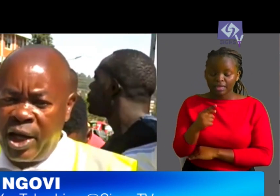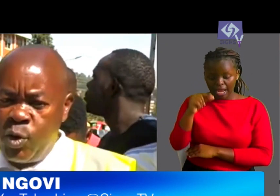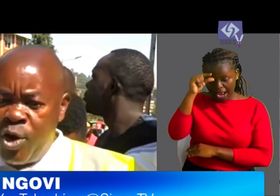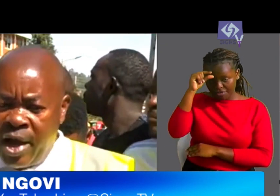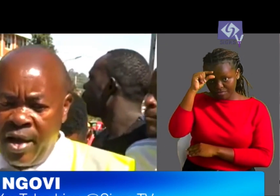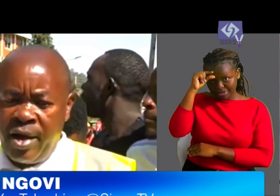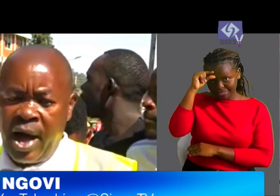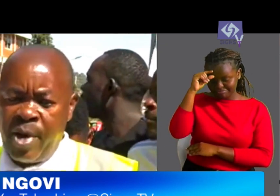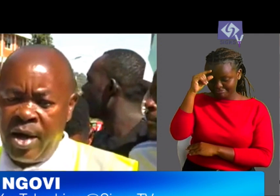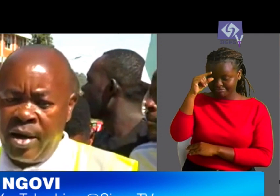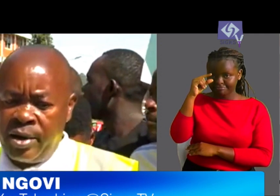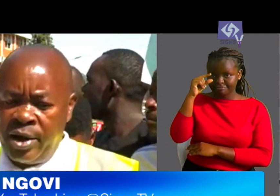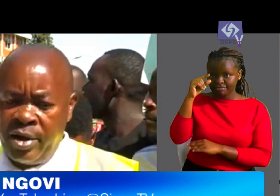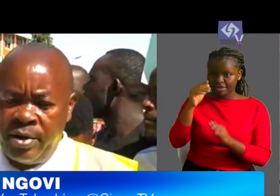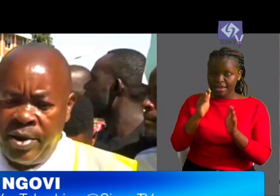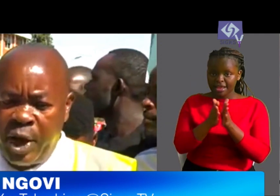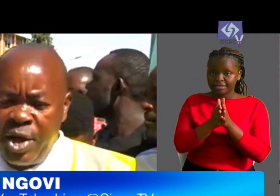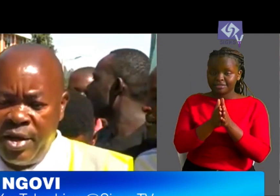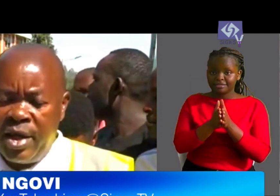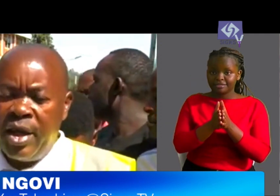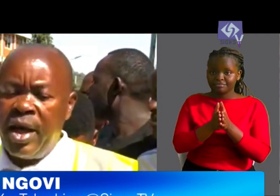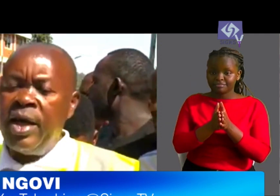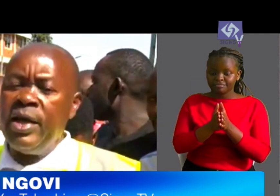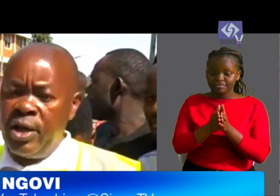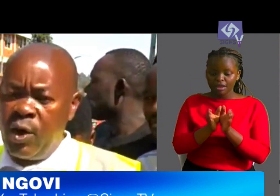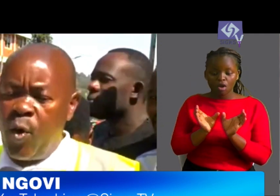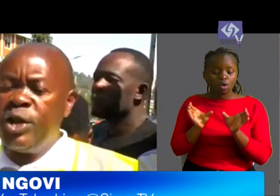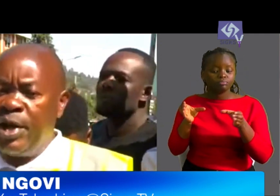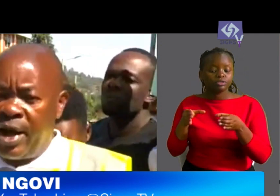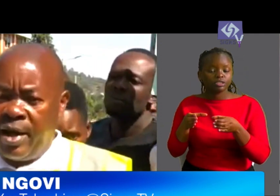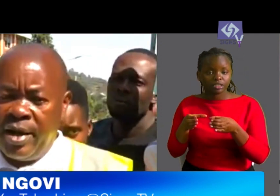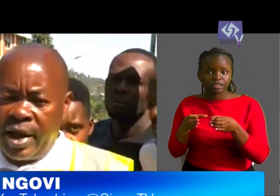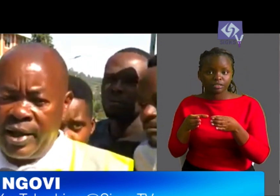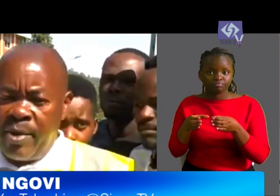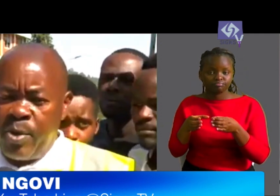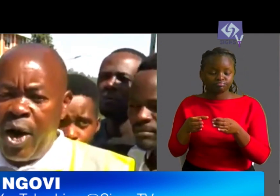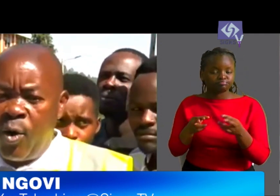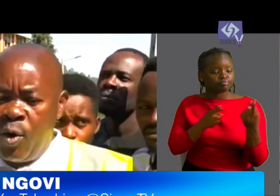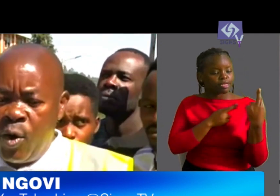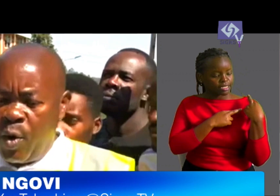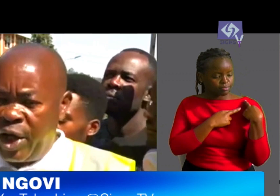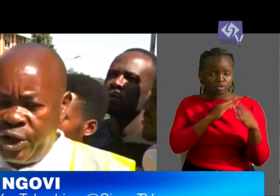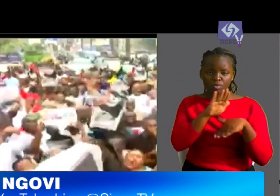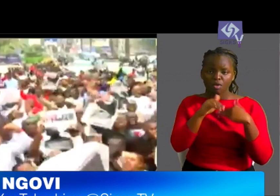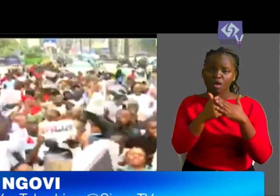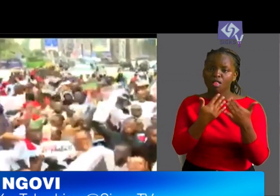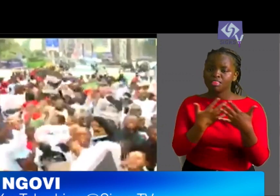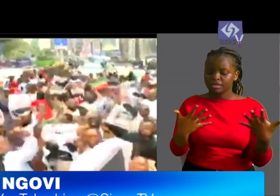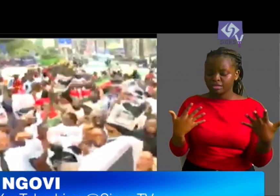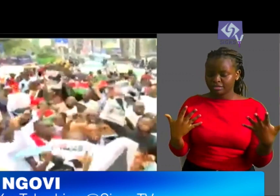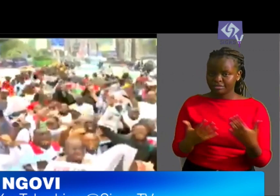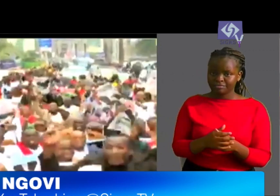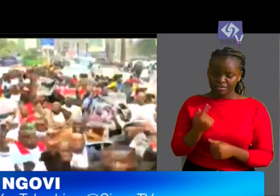pamoja na jumuiya ama jamii ili kuwajibika katika mambo yao kwa wananchi. Sisi